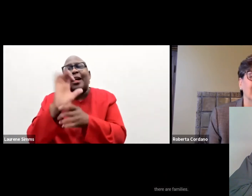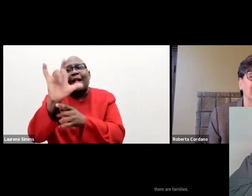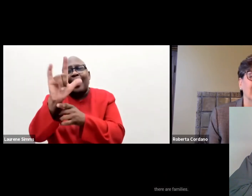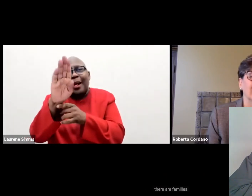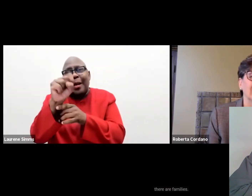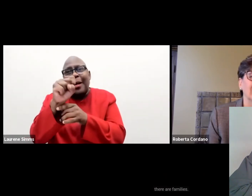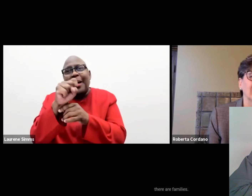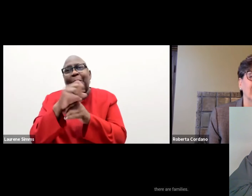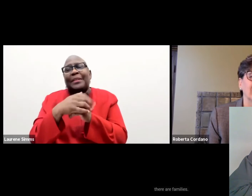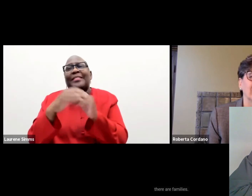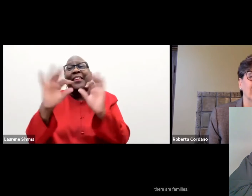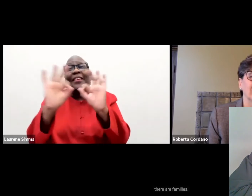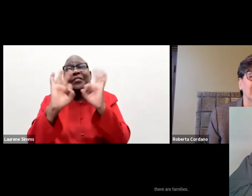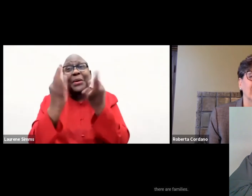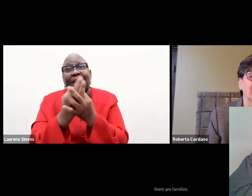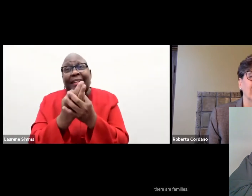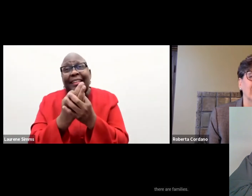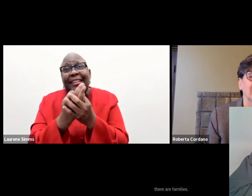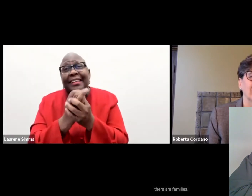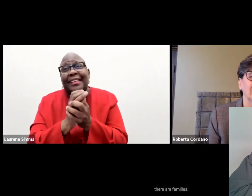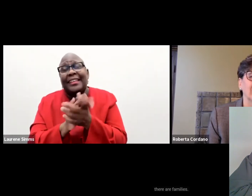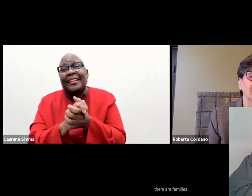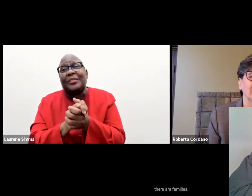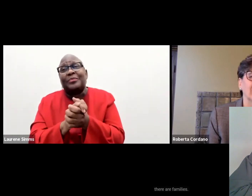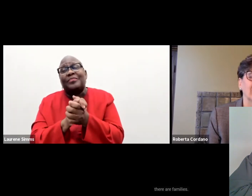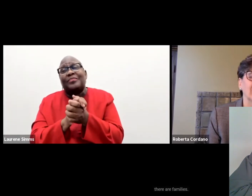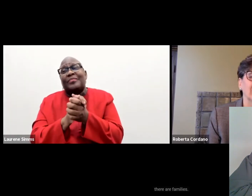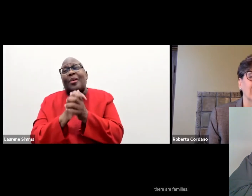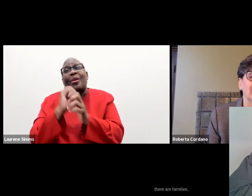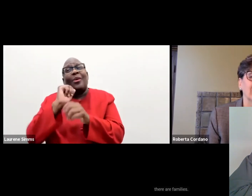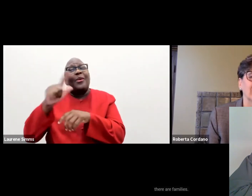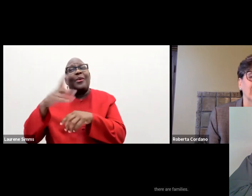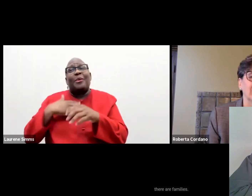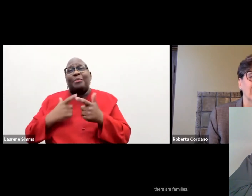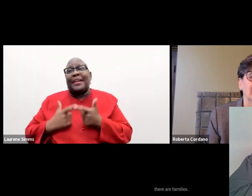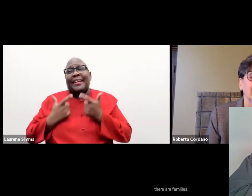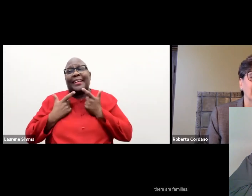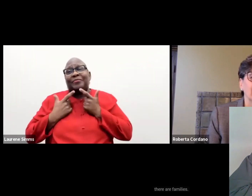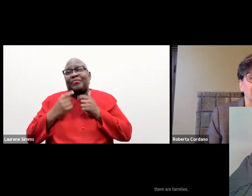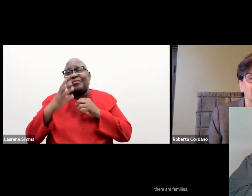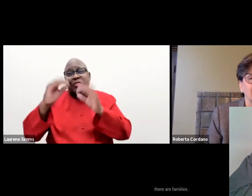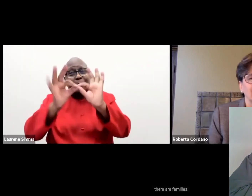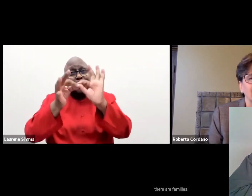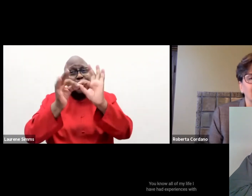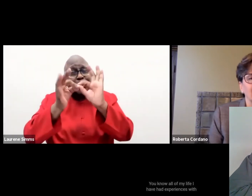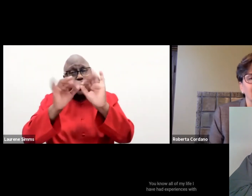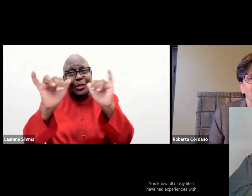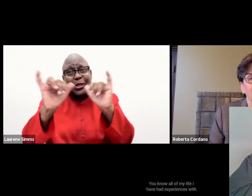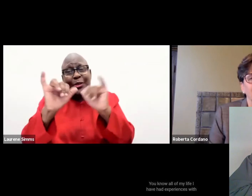we have experienced in school and different agencies. They're families to us.